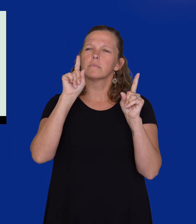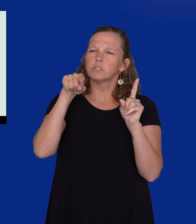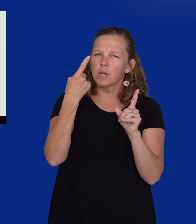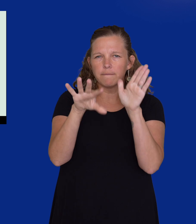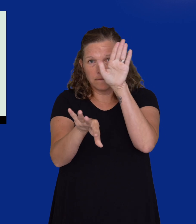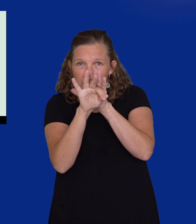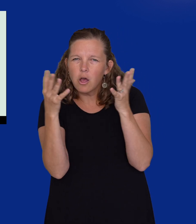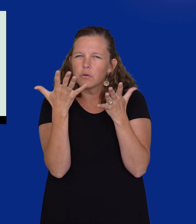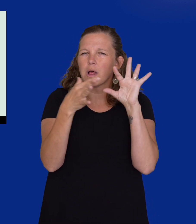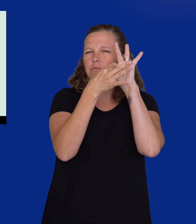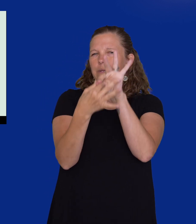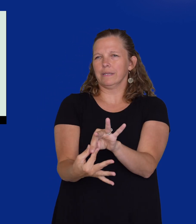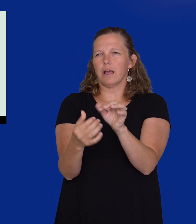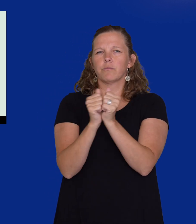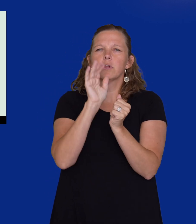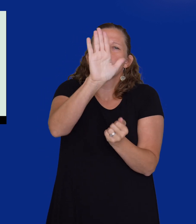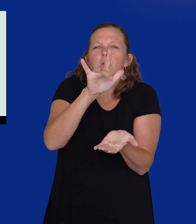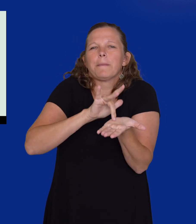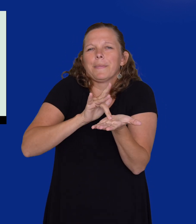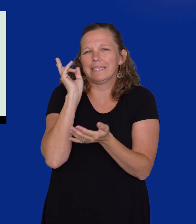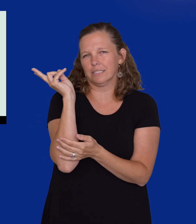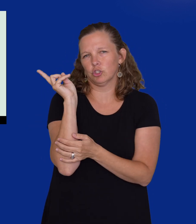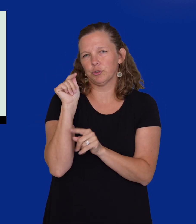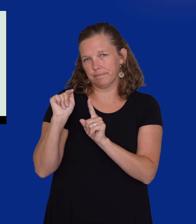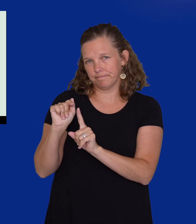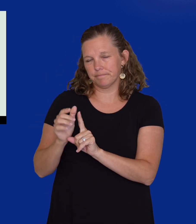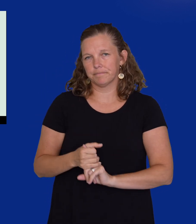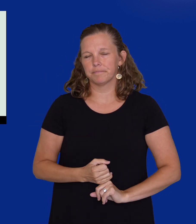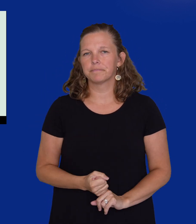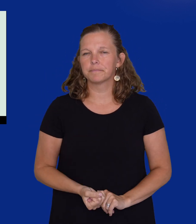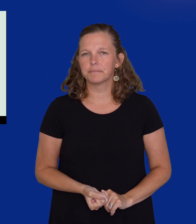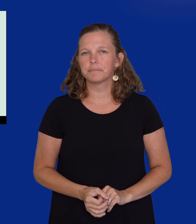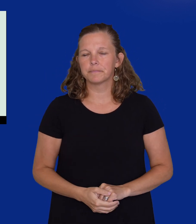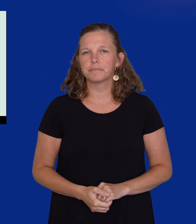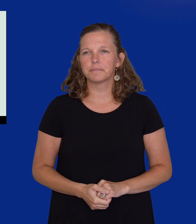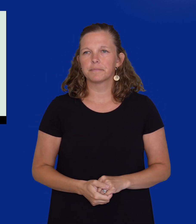but rather those that are relevant to their medical history.